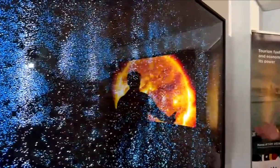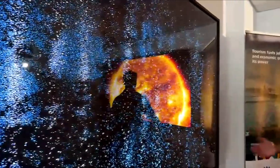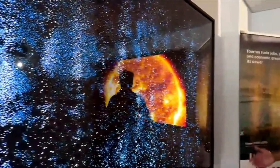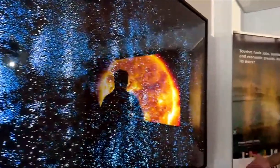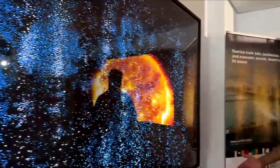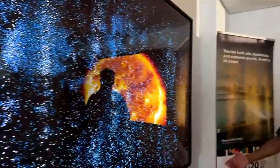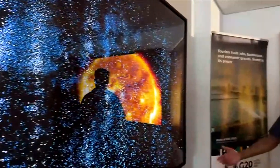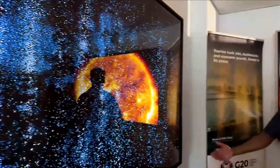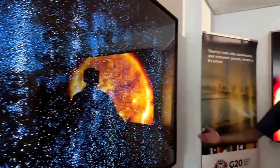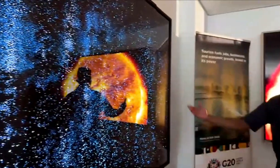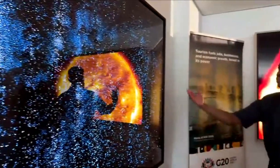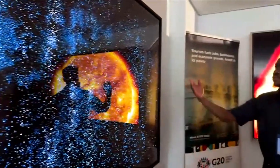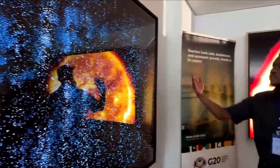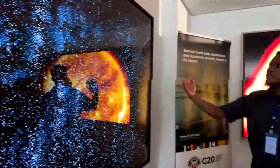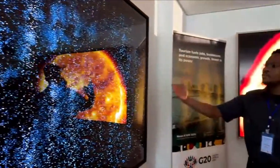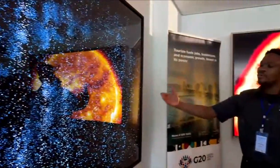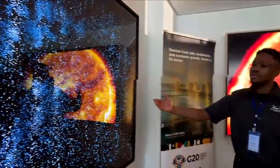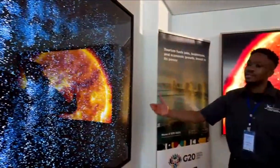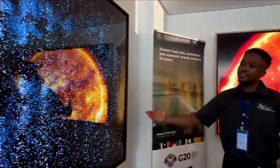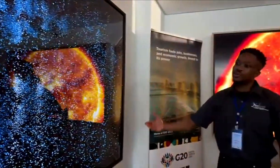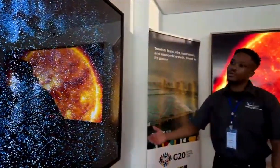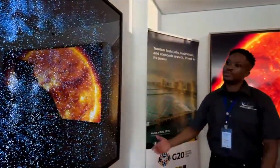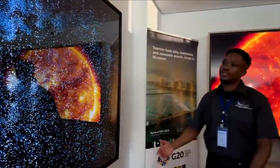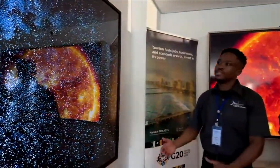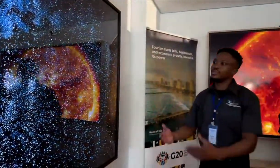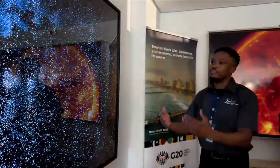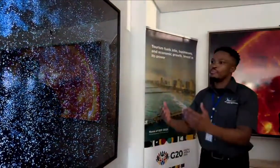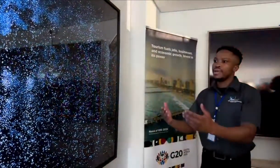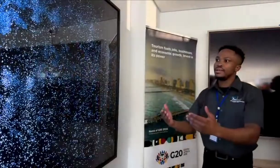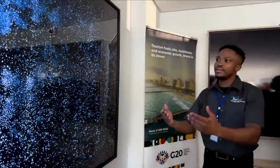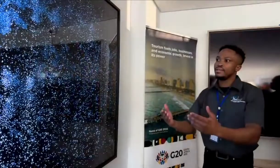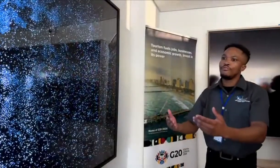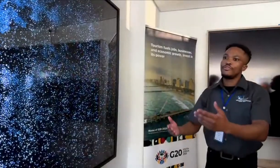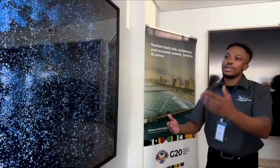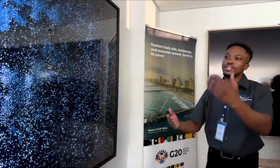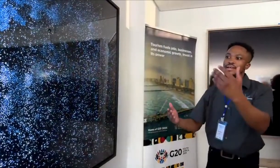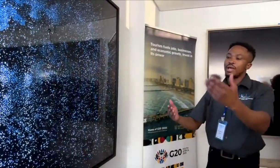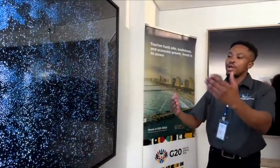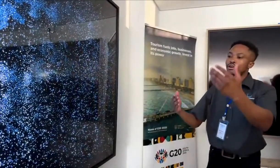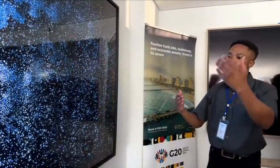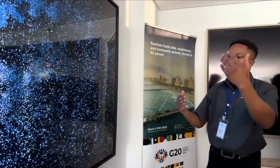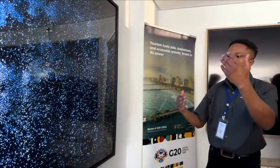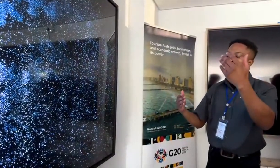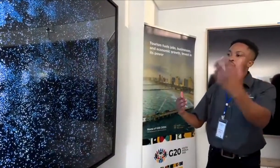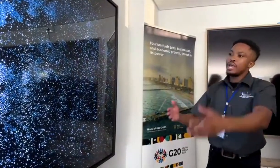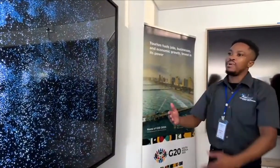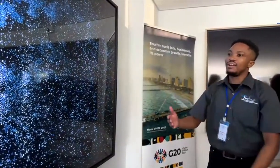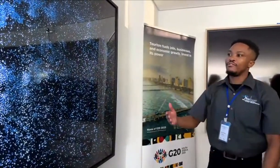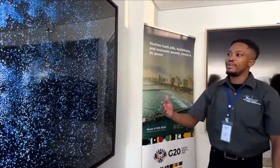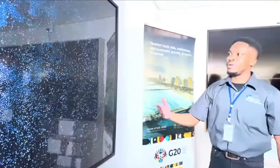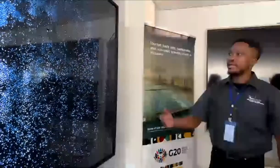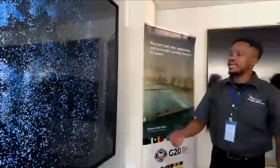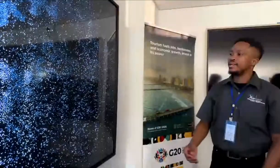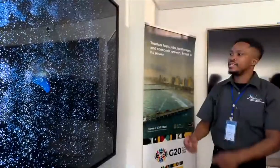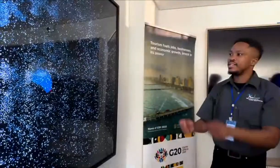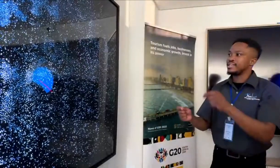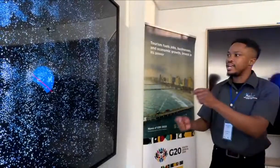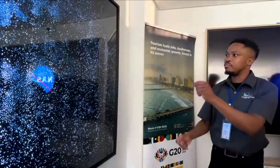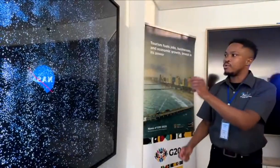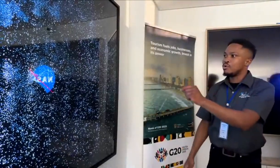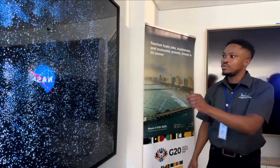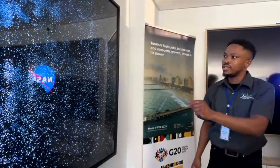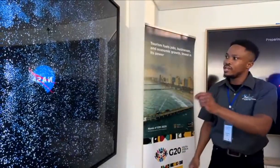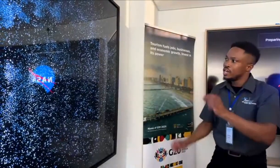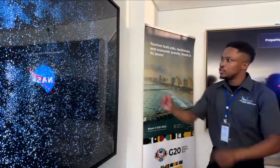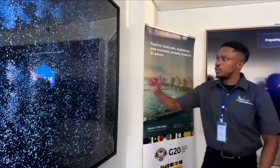see over here, what makes it so important is because it is made of a black fabric and it